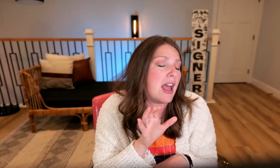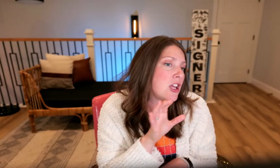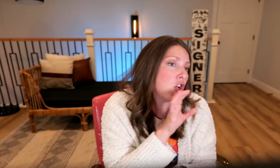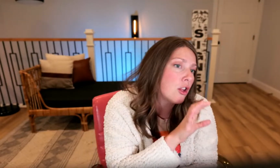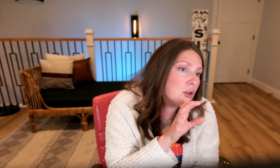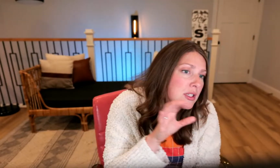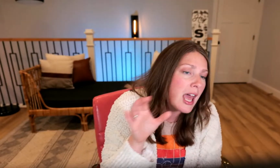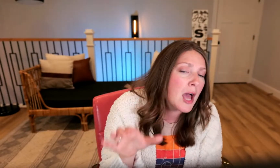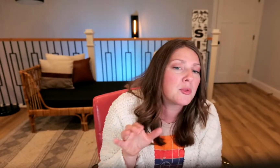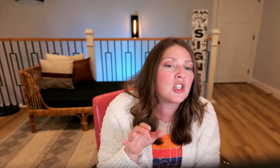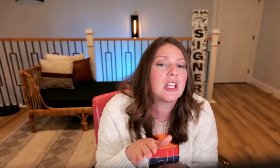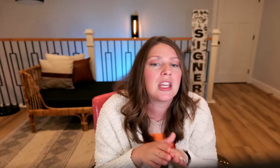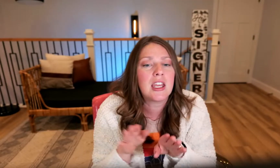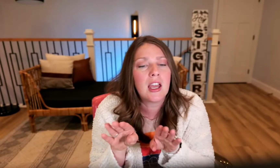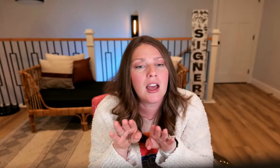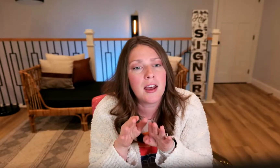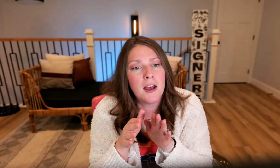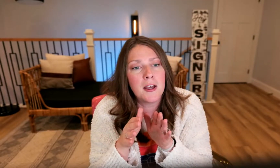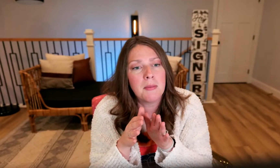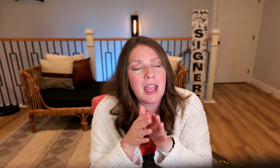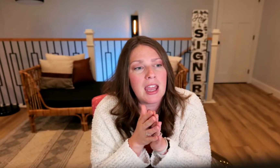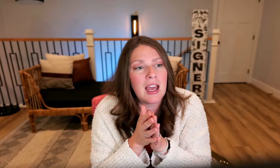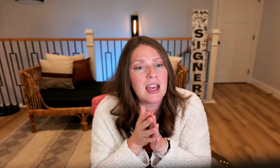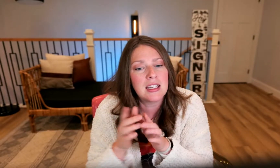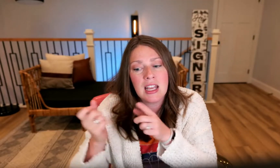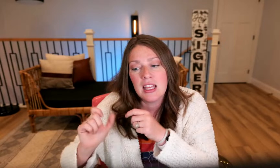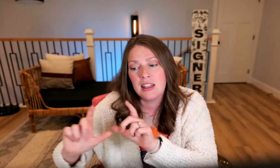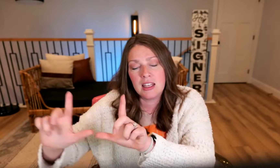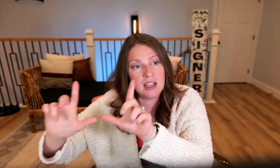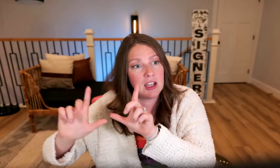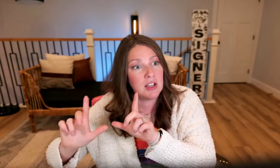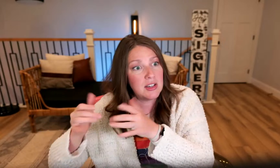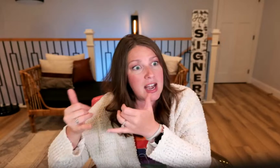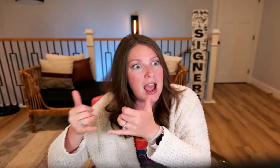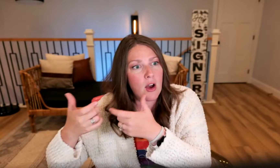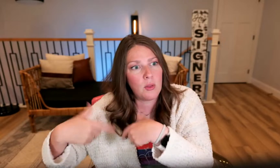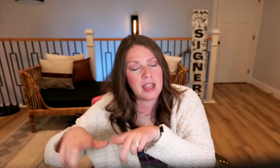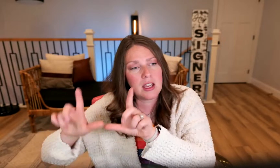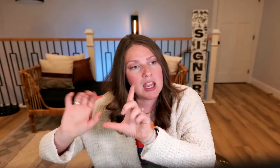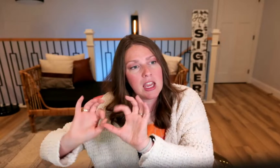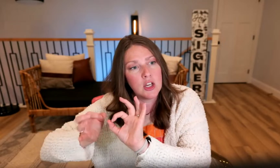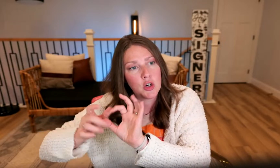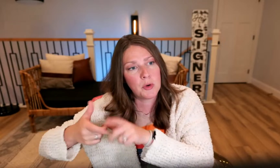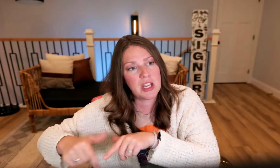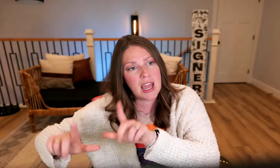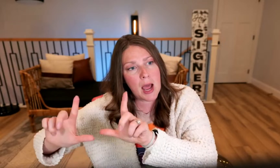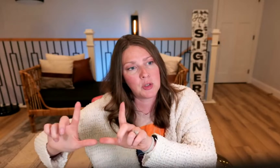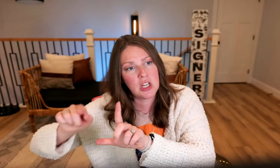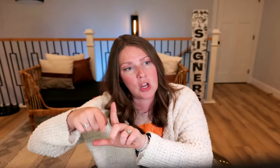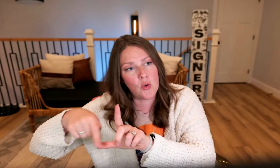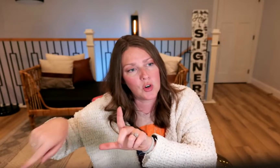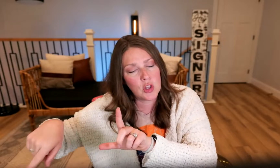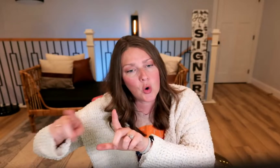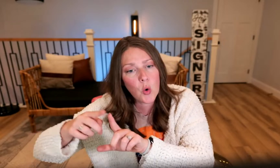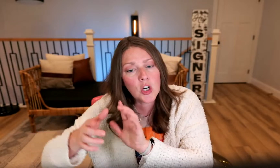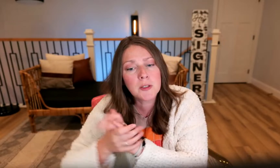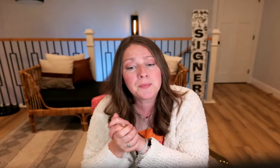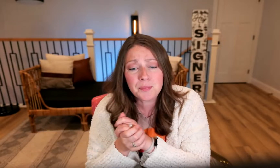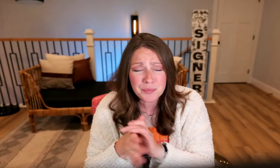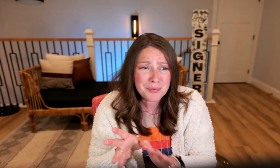like closed captioning and the now like interpreting captioning over in the corner.